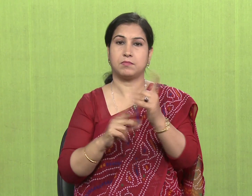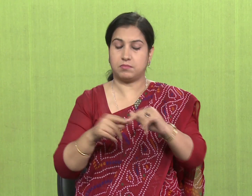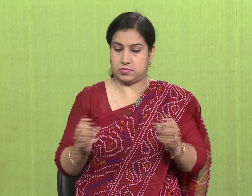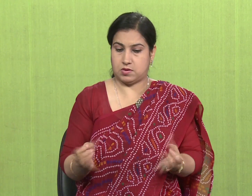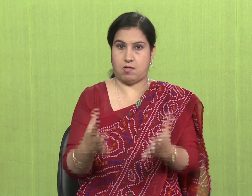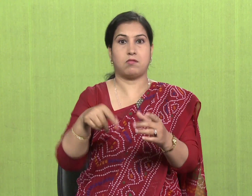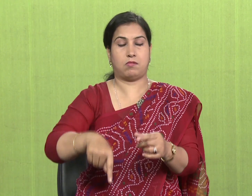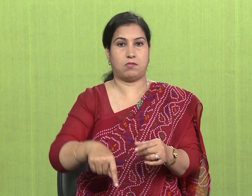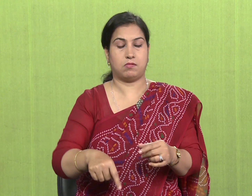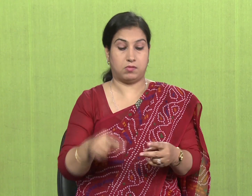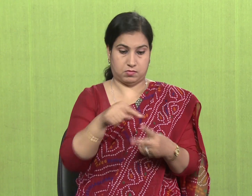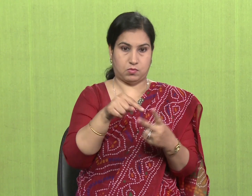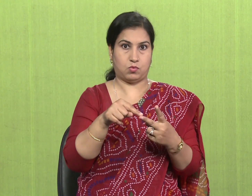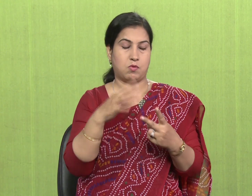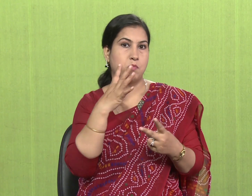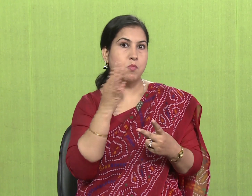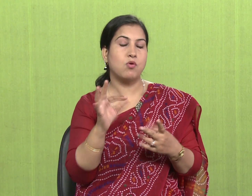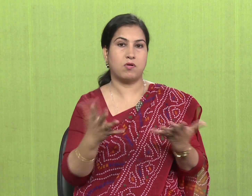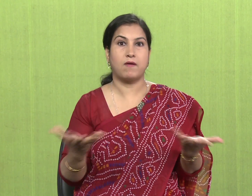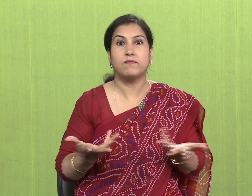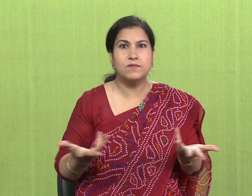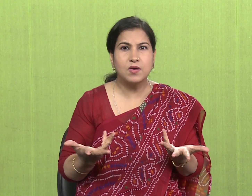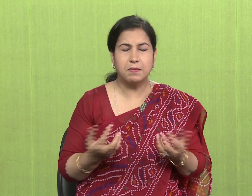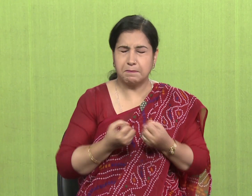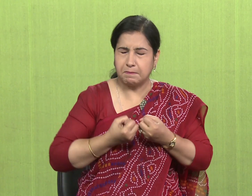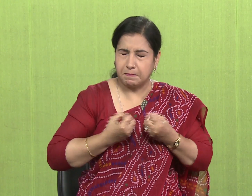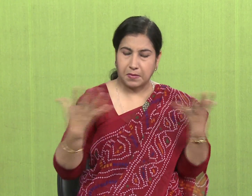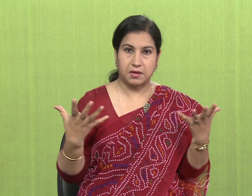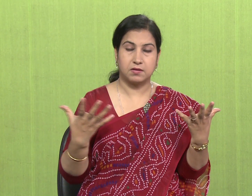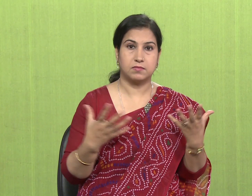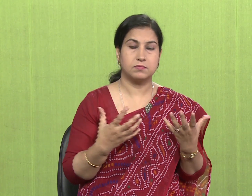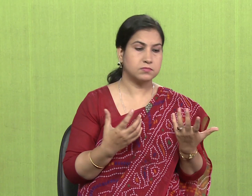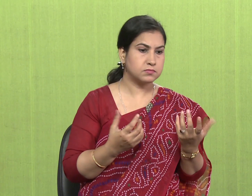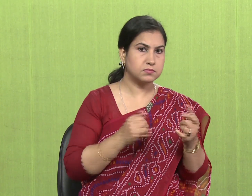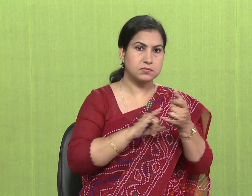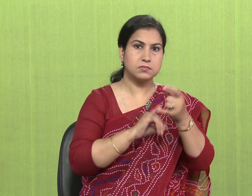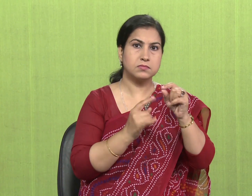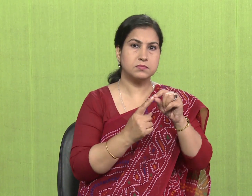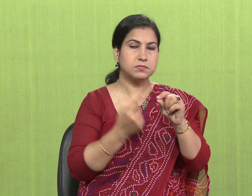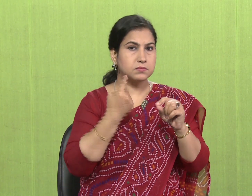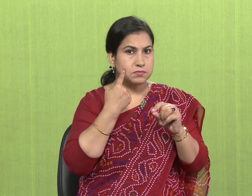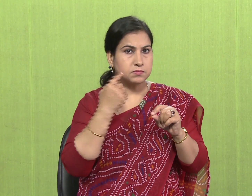These are very important as many species are at the brink of extinction.